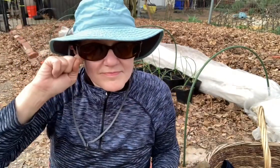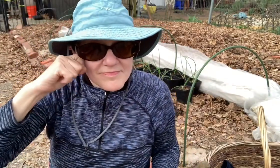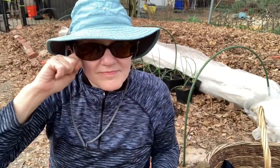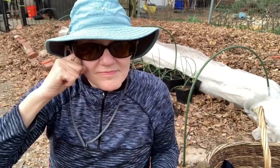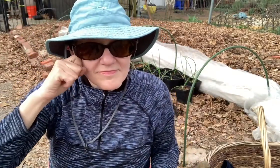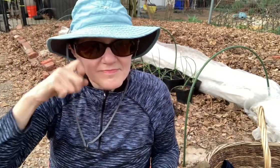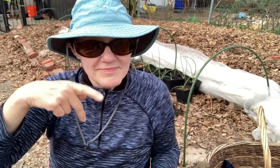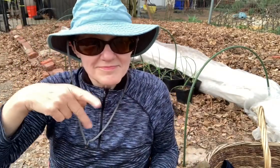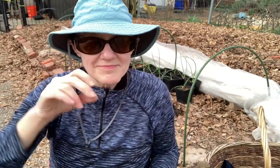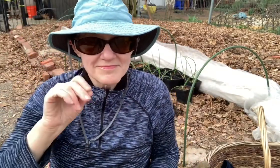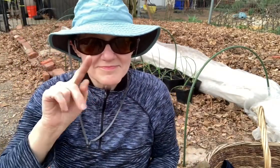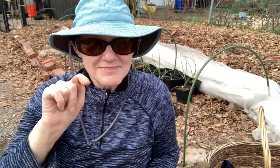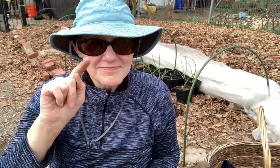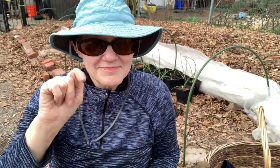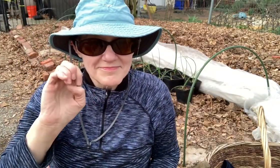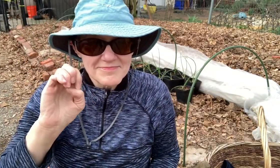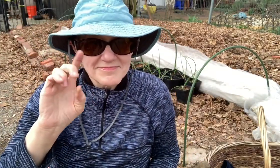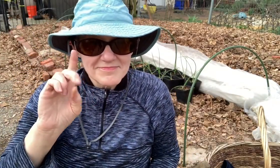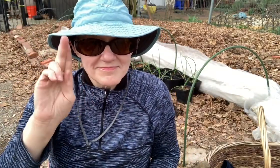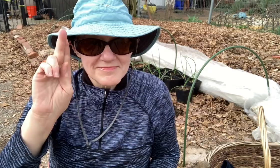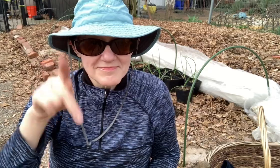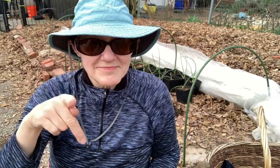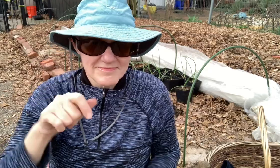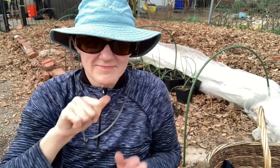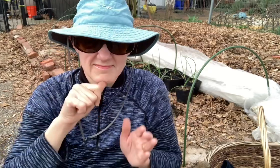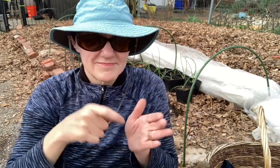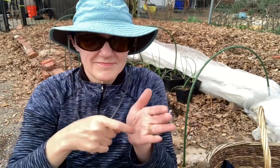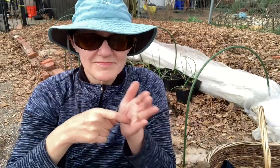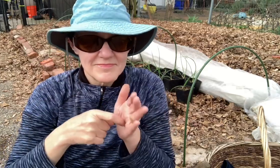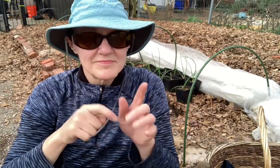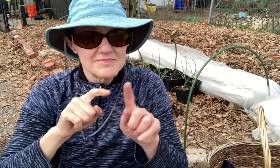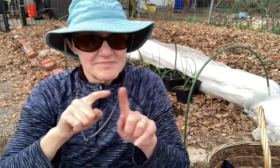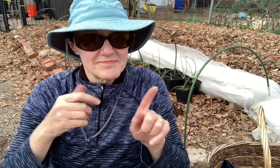Now, I potted up my onions, so they're in 4-inch pots.